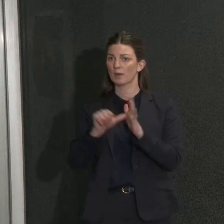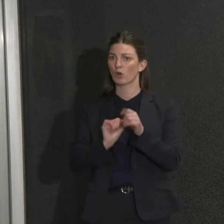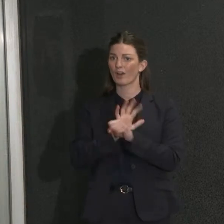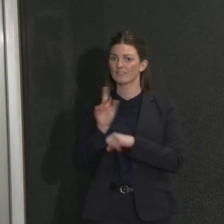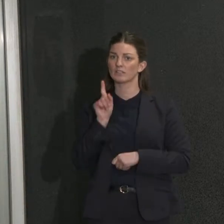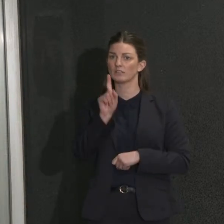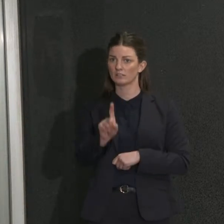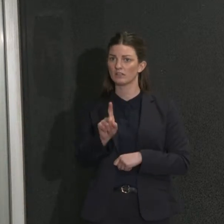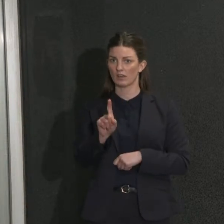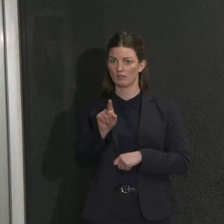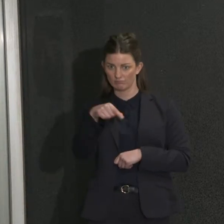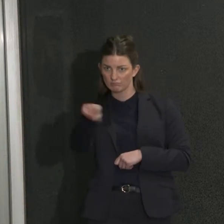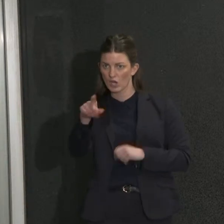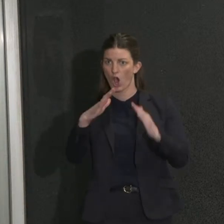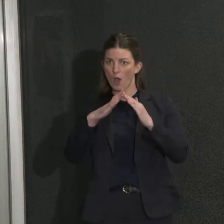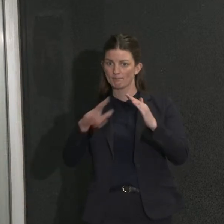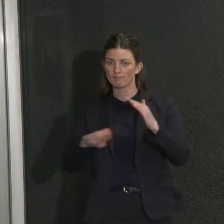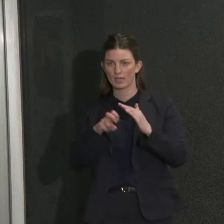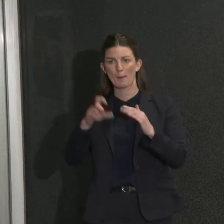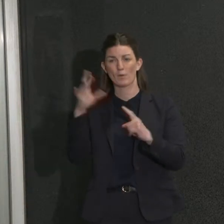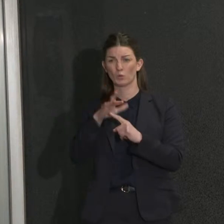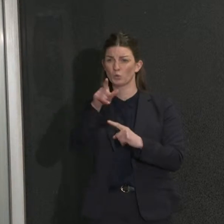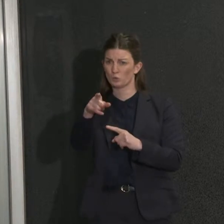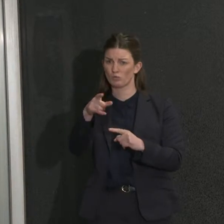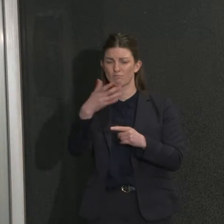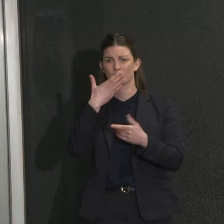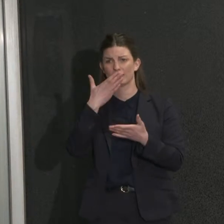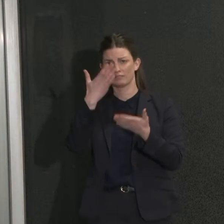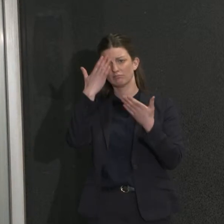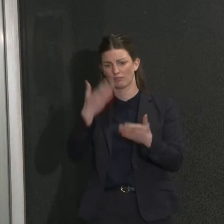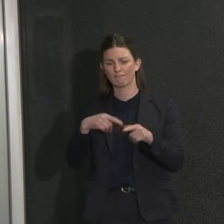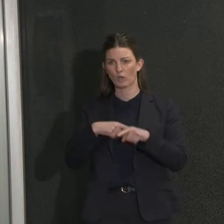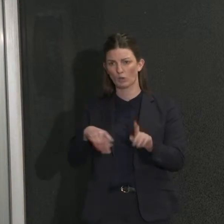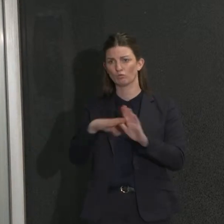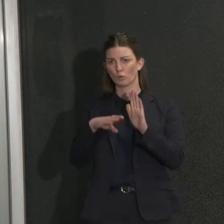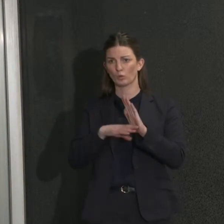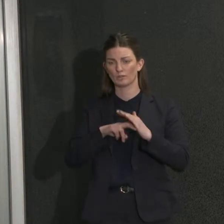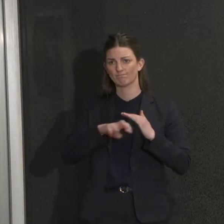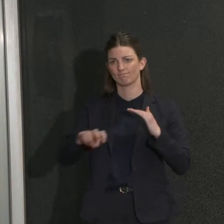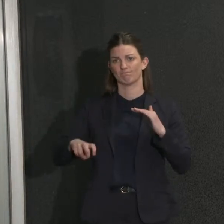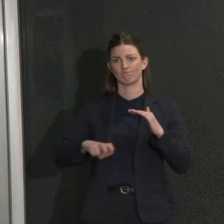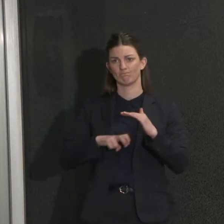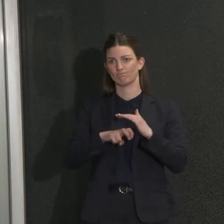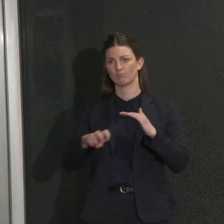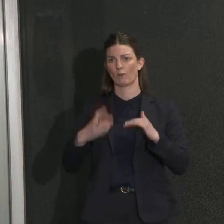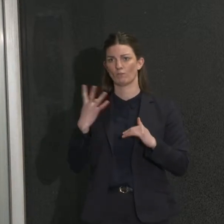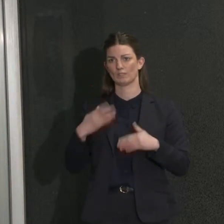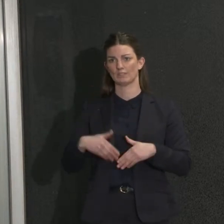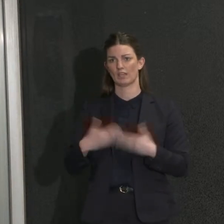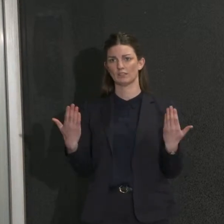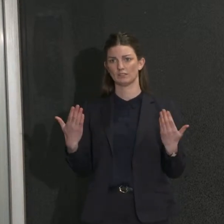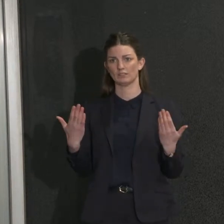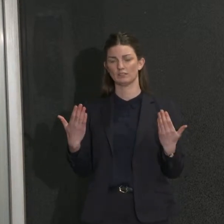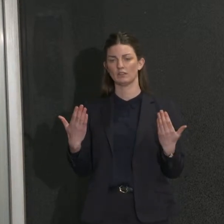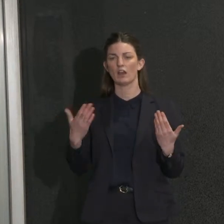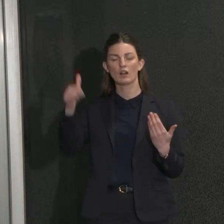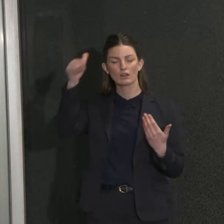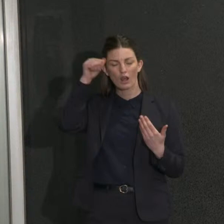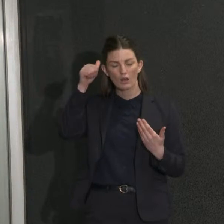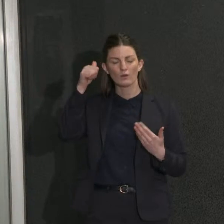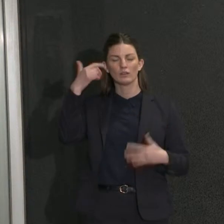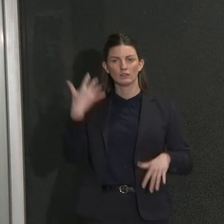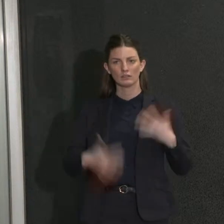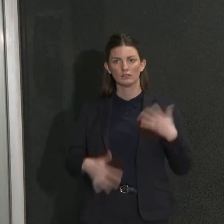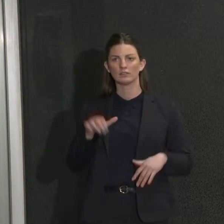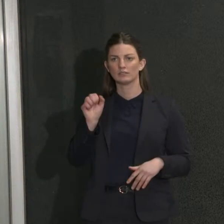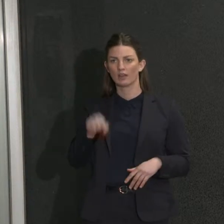community, these rules are in place. As painful and as challenging as they are, these rules are in place to drive case numbers